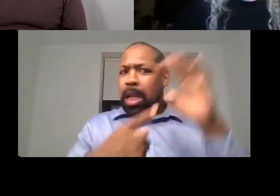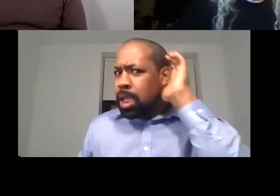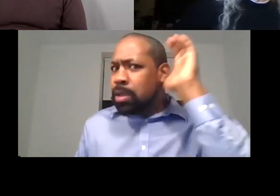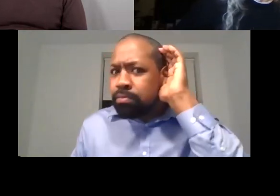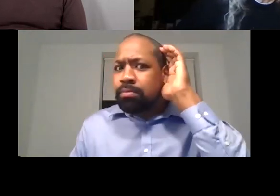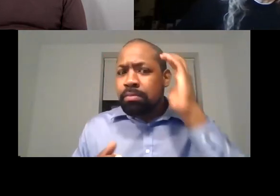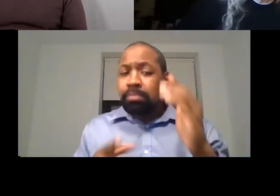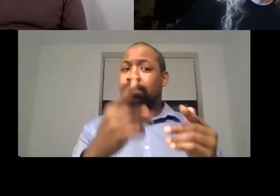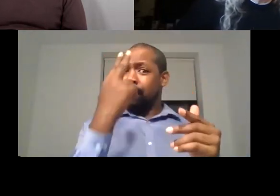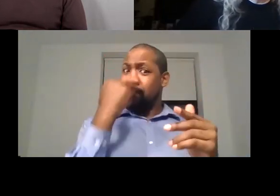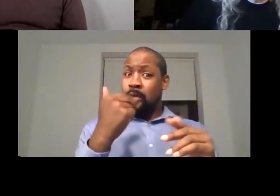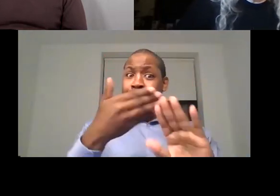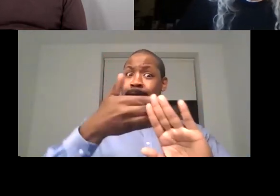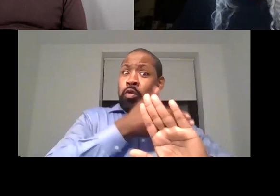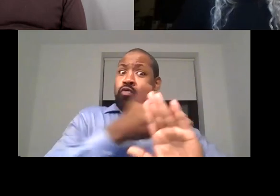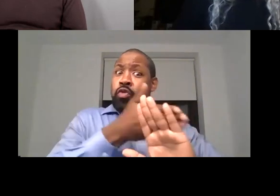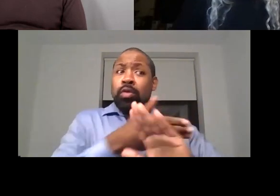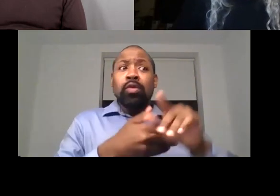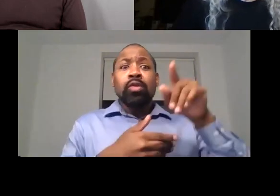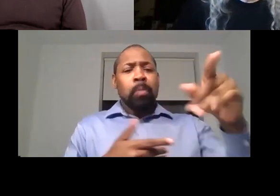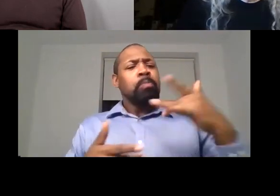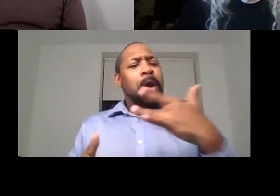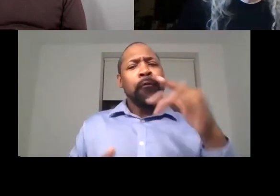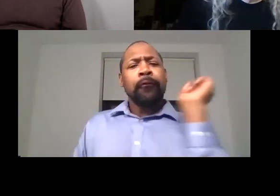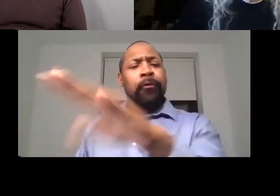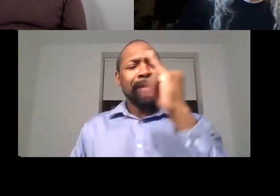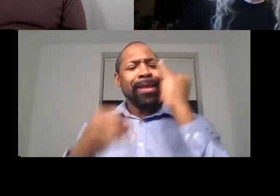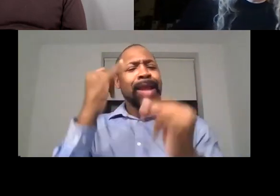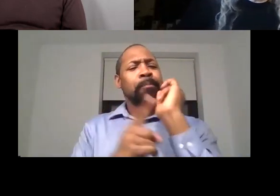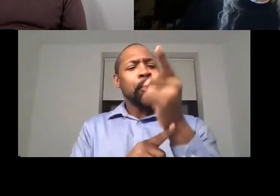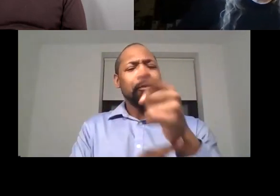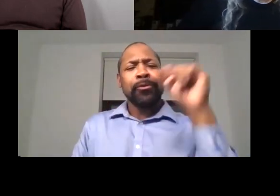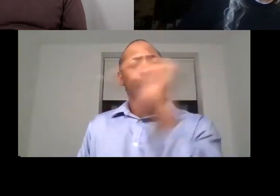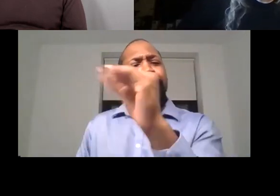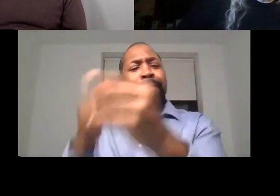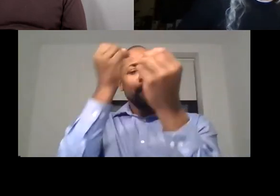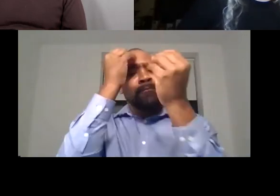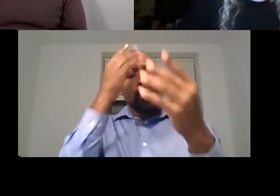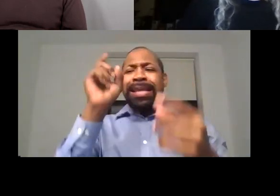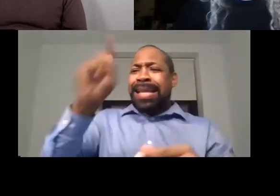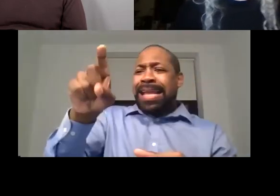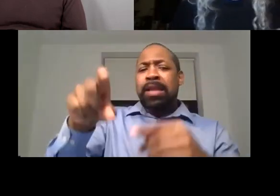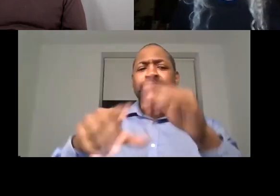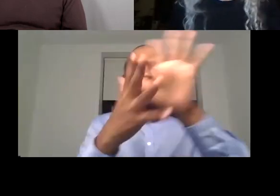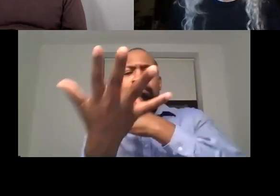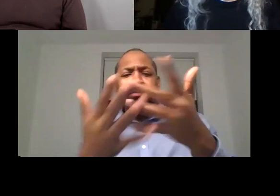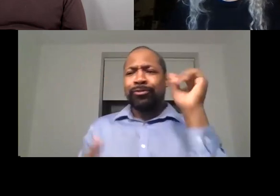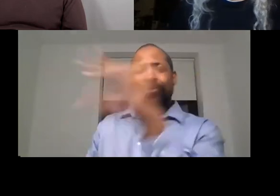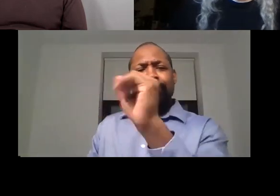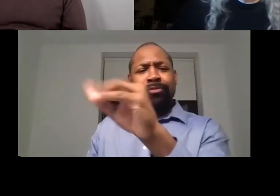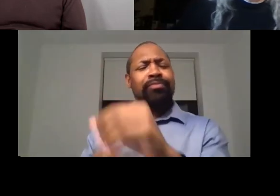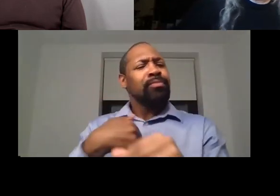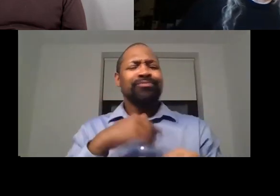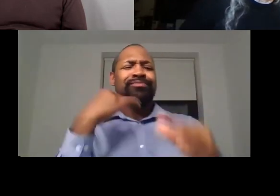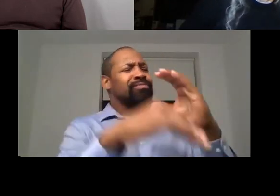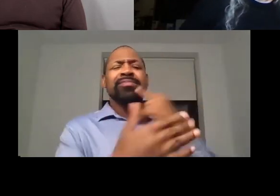So now we're starting to get the ear of these policymakers. It used to be that they would throw it at us